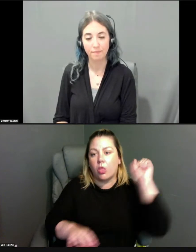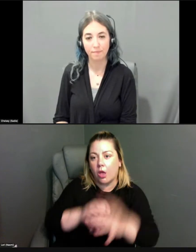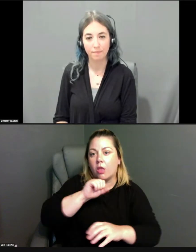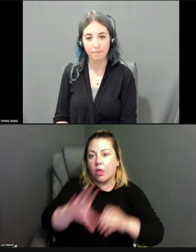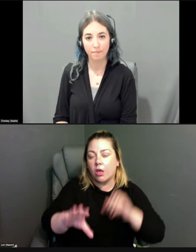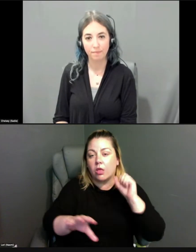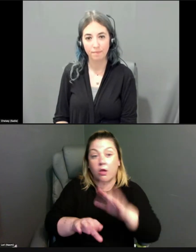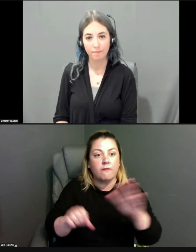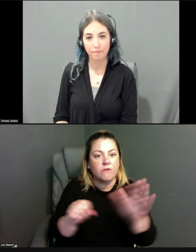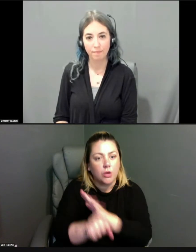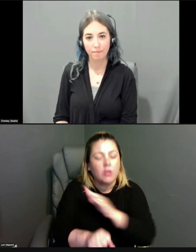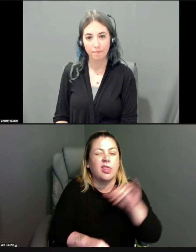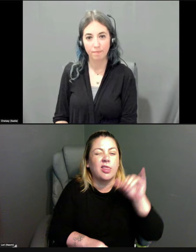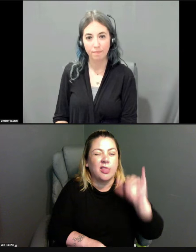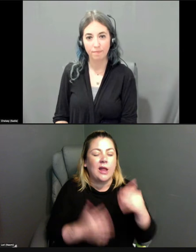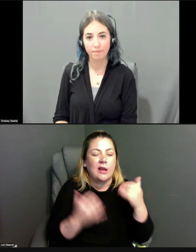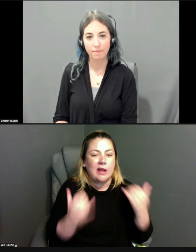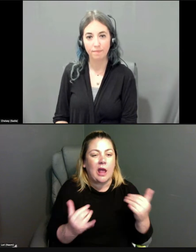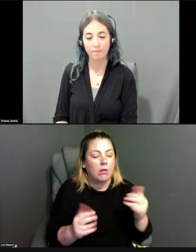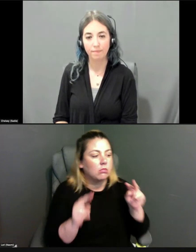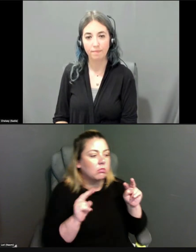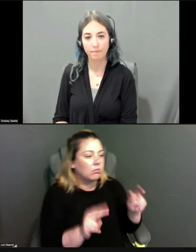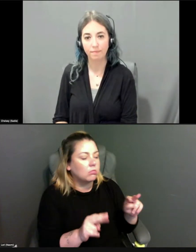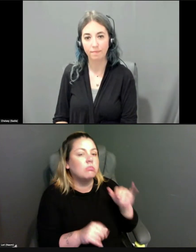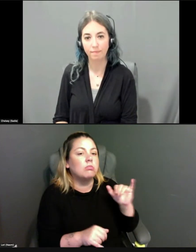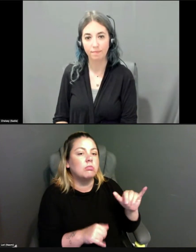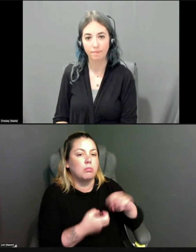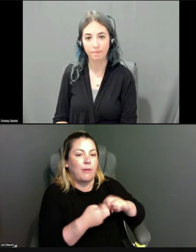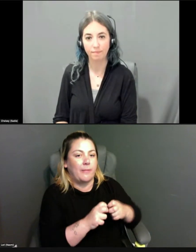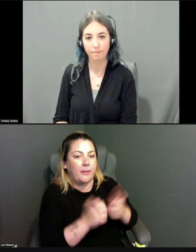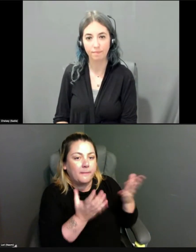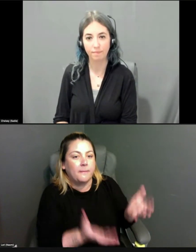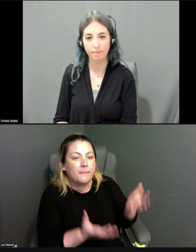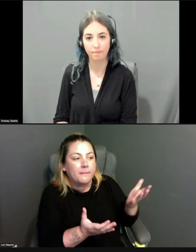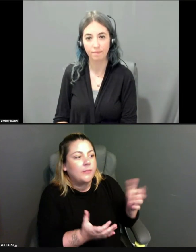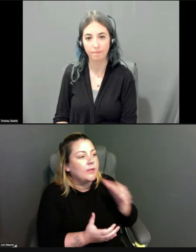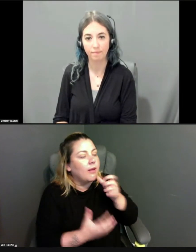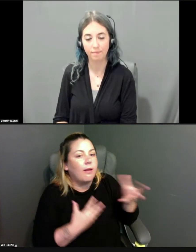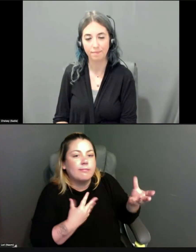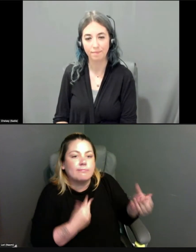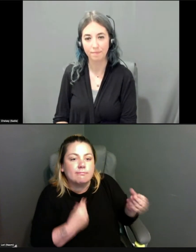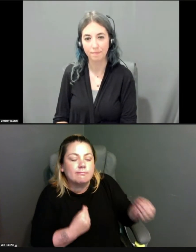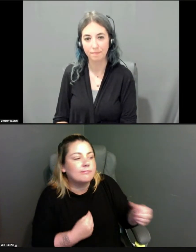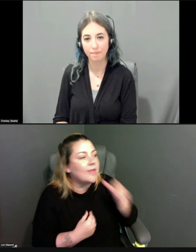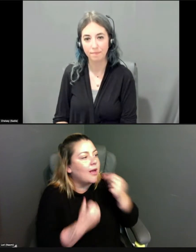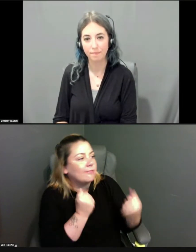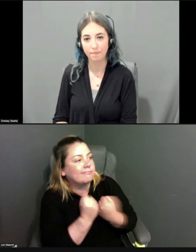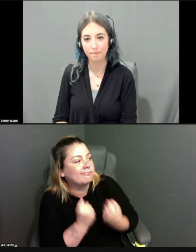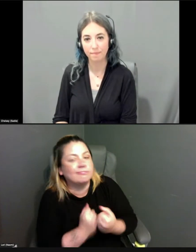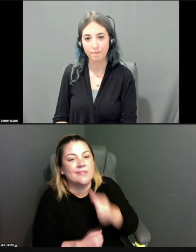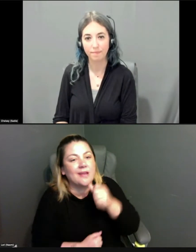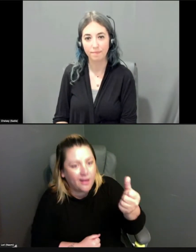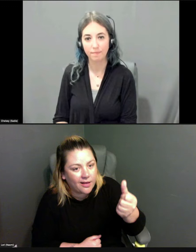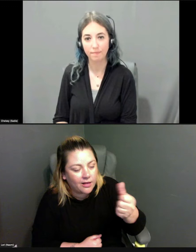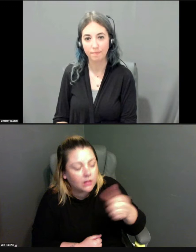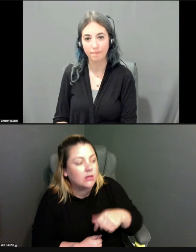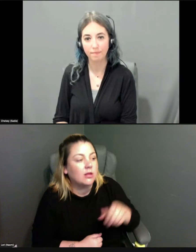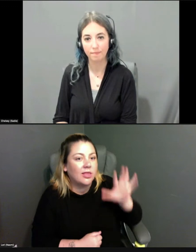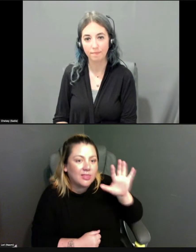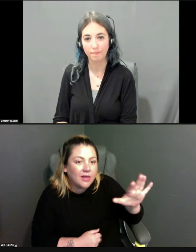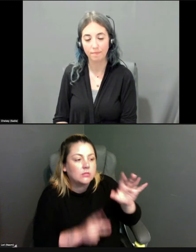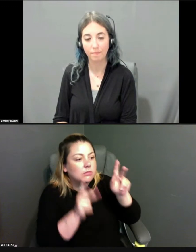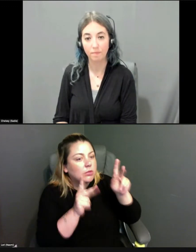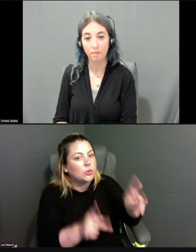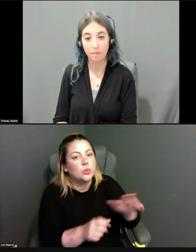problematic and less of a neutral thing to meet with compassion and support. But somebody who is just in